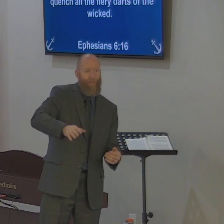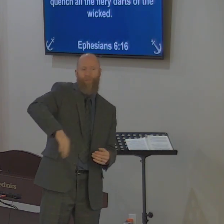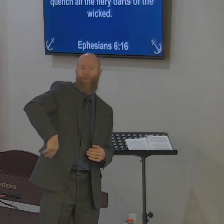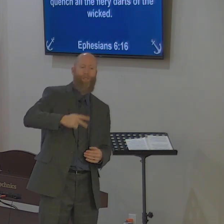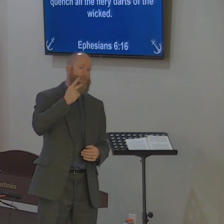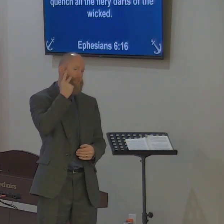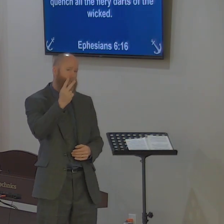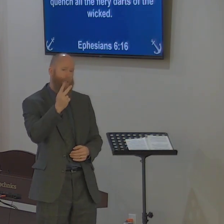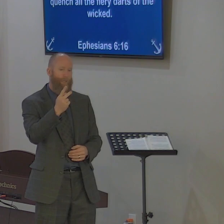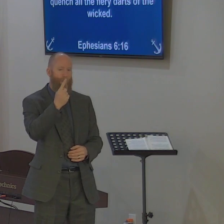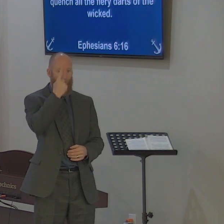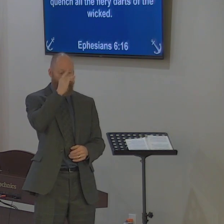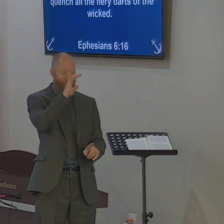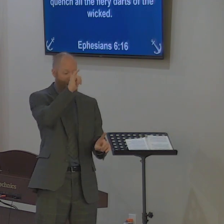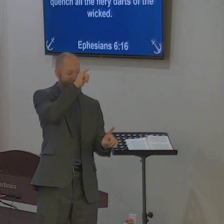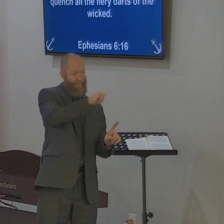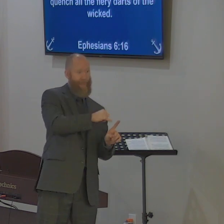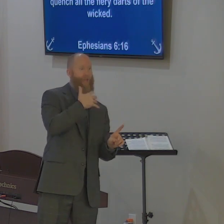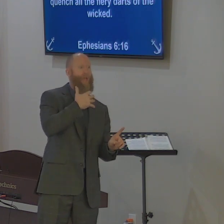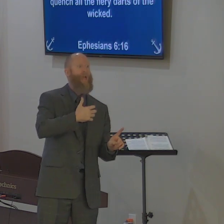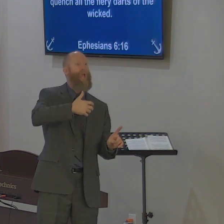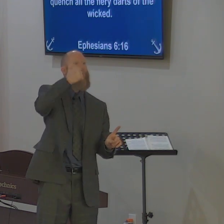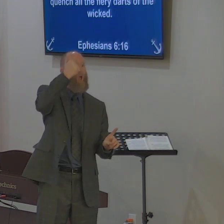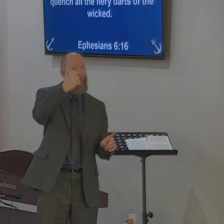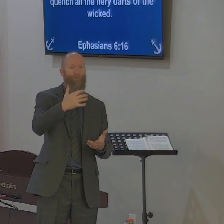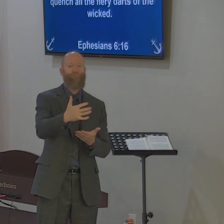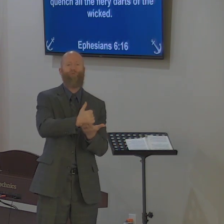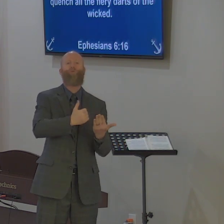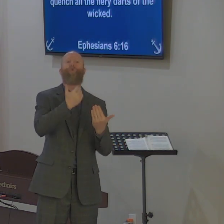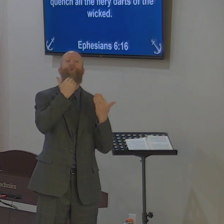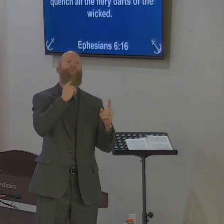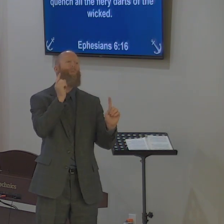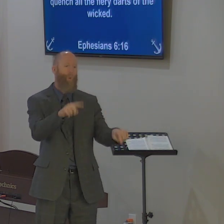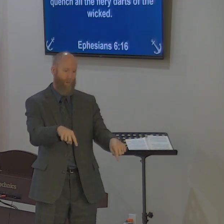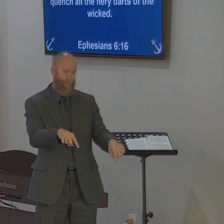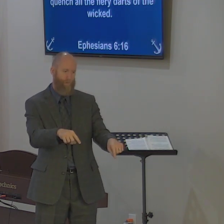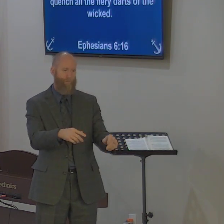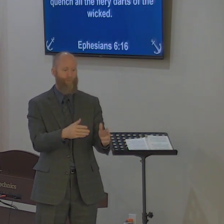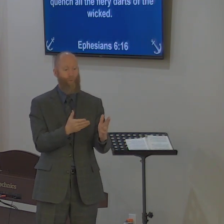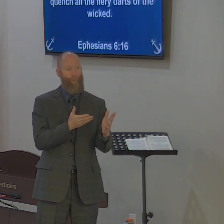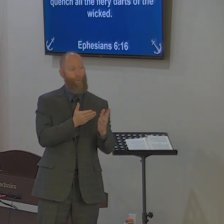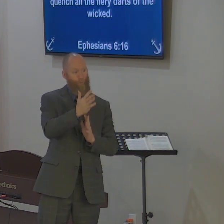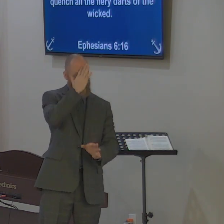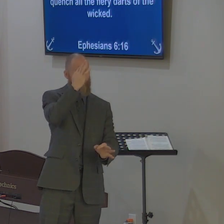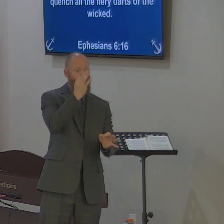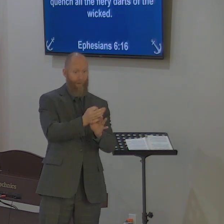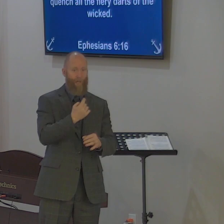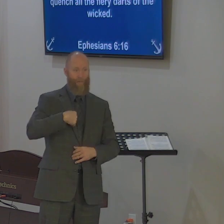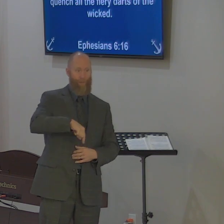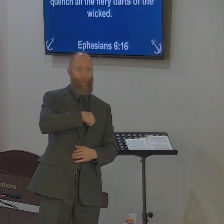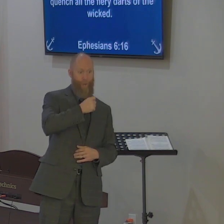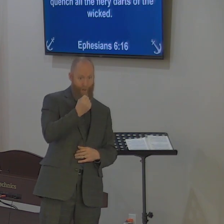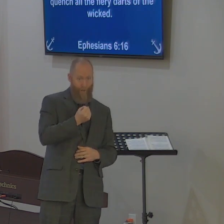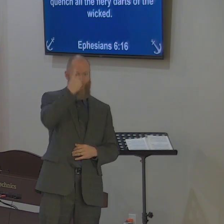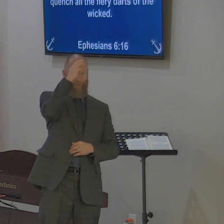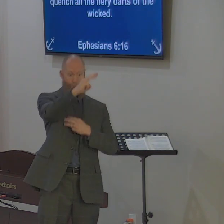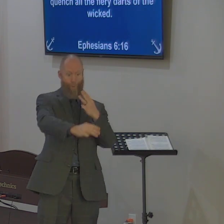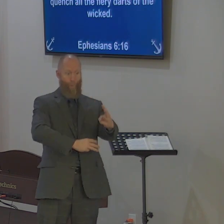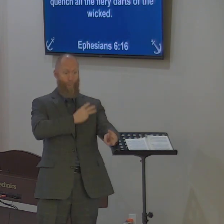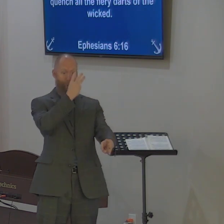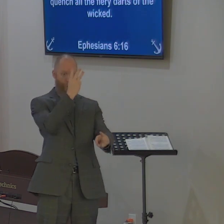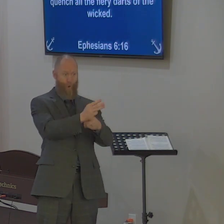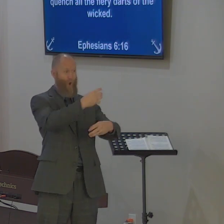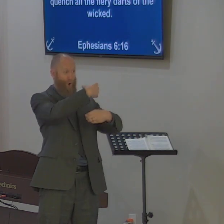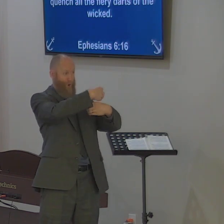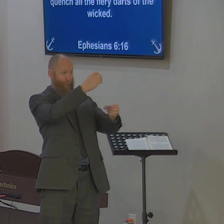For by it the elders obtained a good report. Through faith we understand that the worlds were framed by